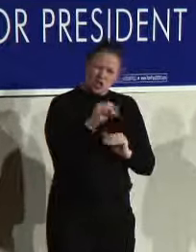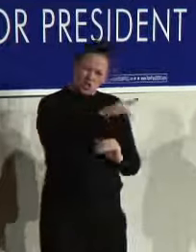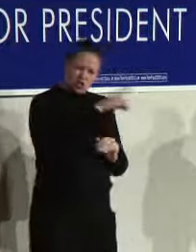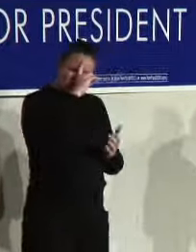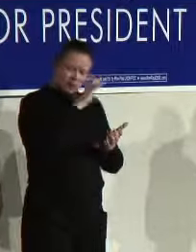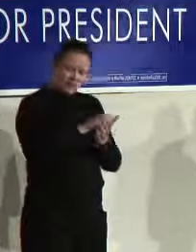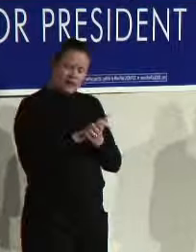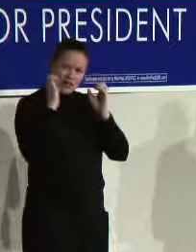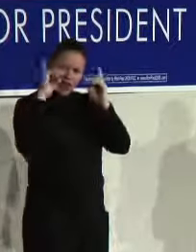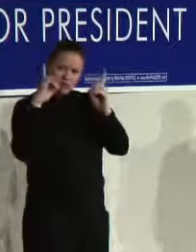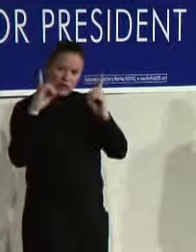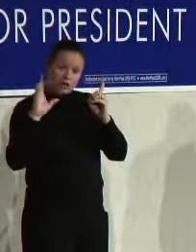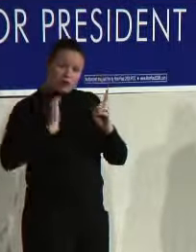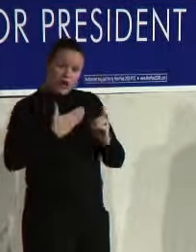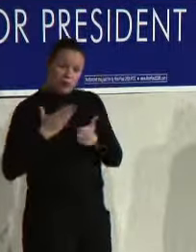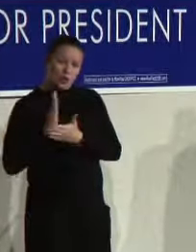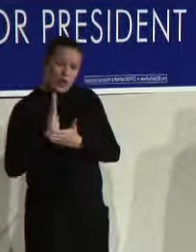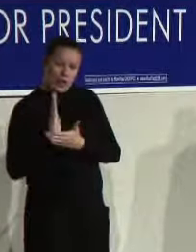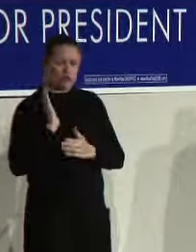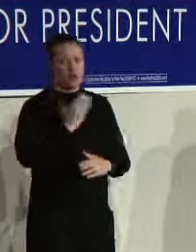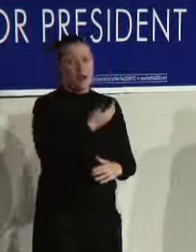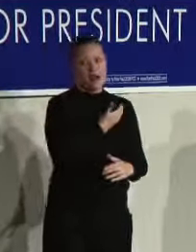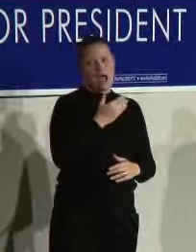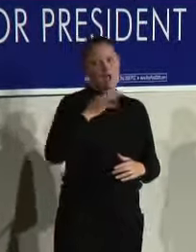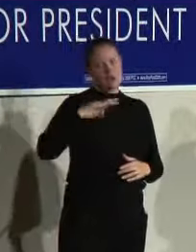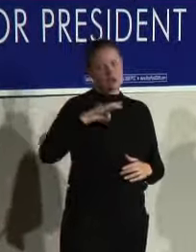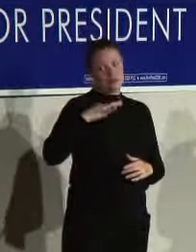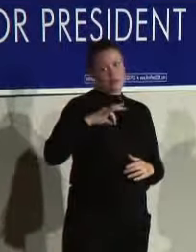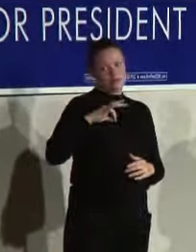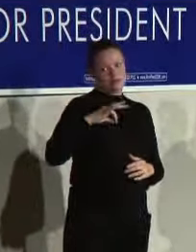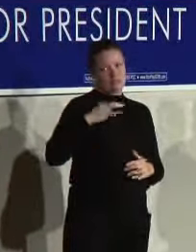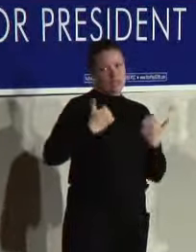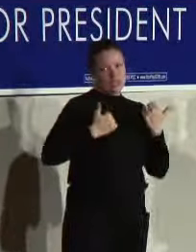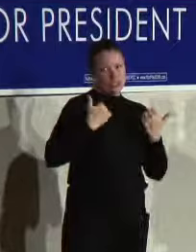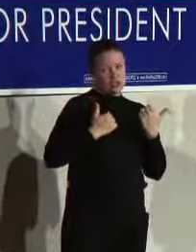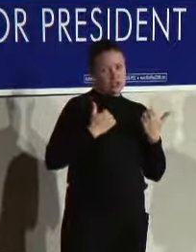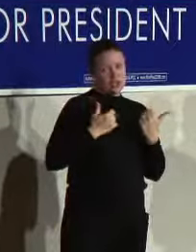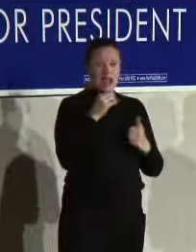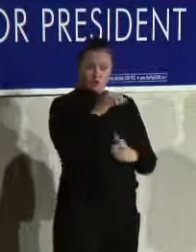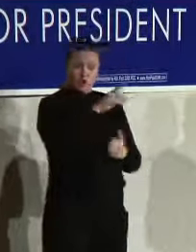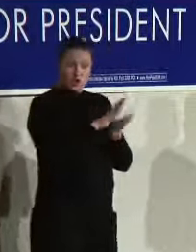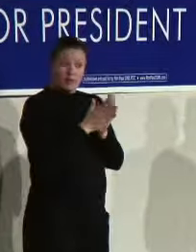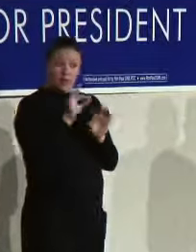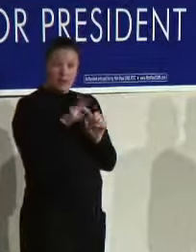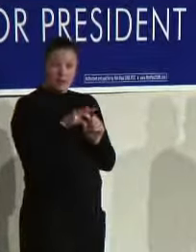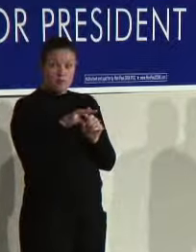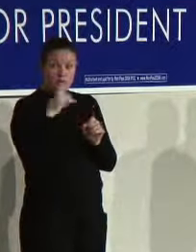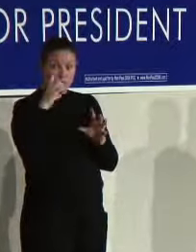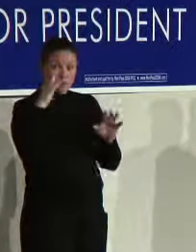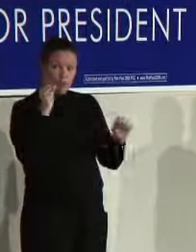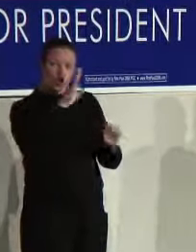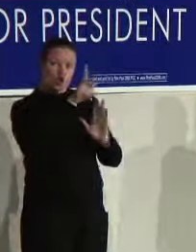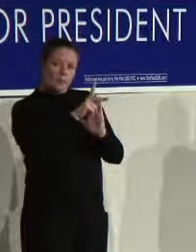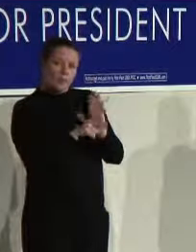or a privilege, and if you were to be elected, what your policy would be on that. Thank